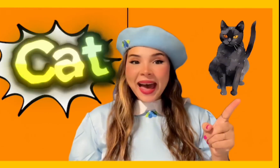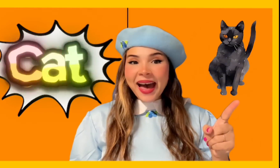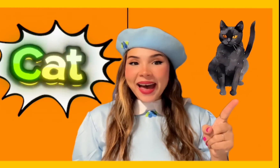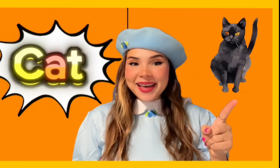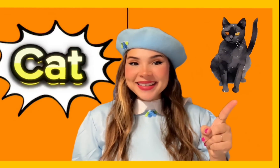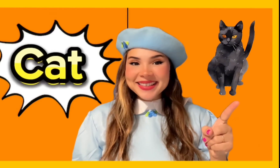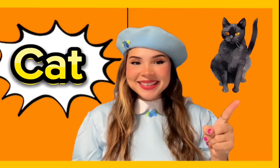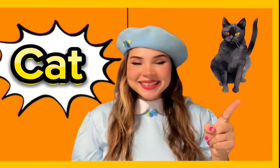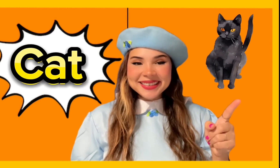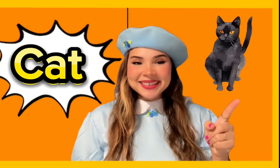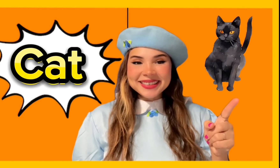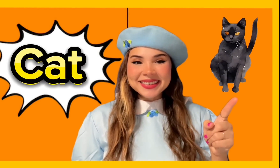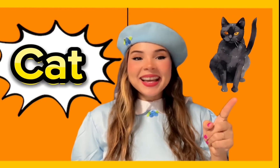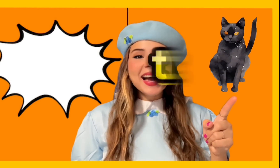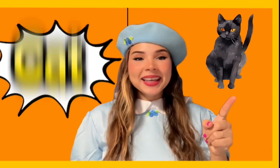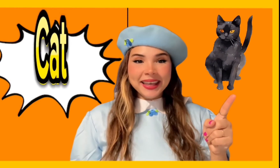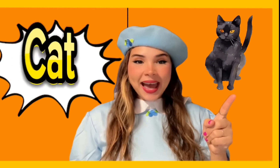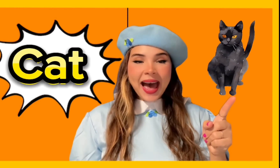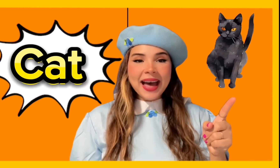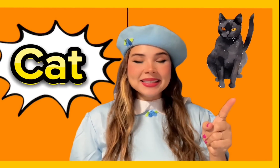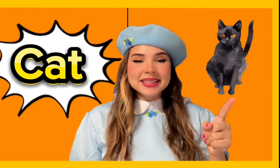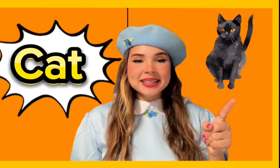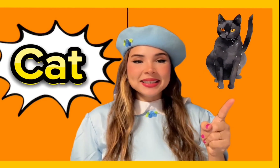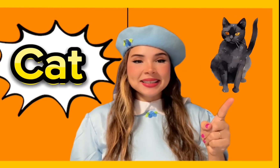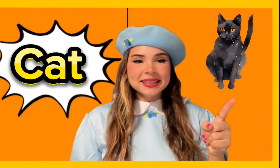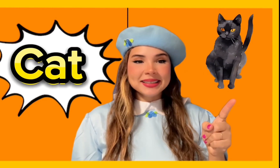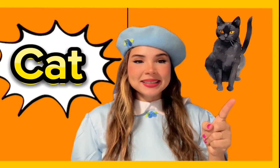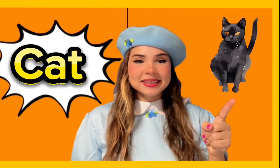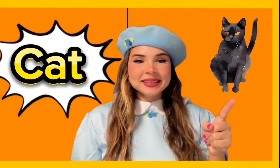cat. Cat.